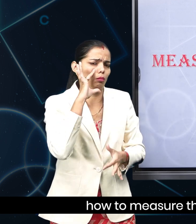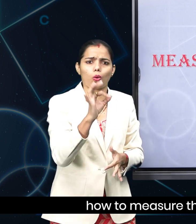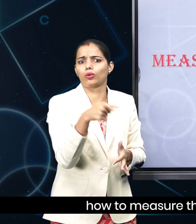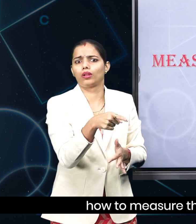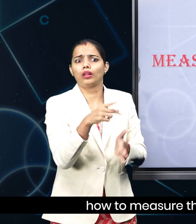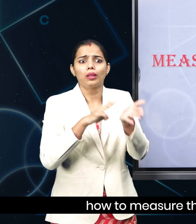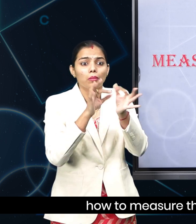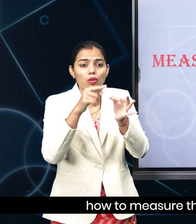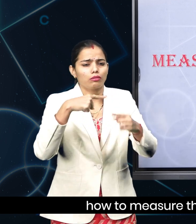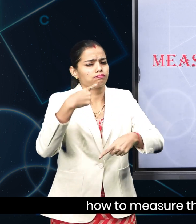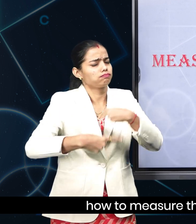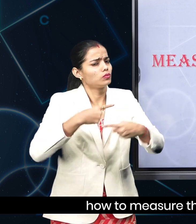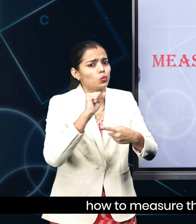lives.